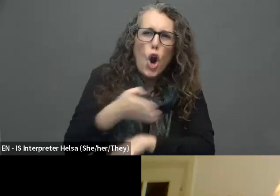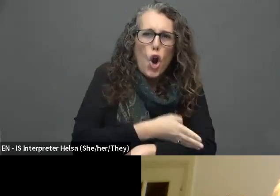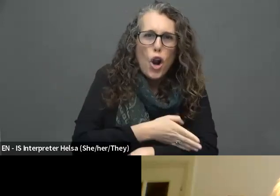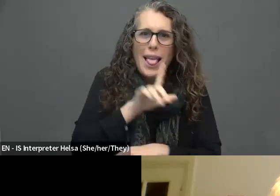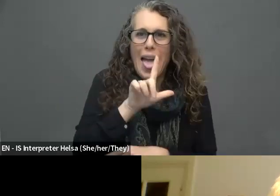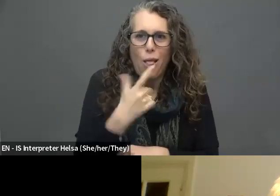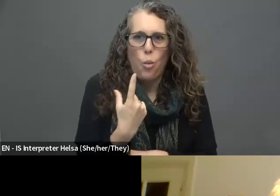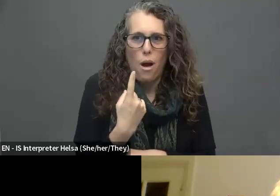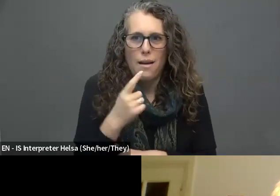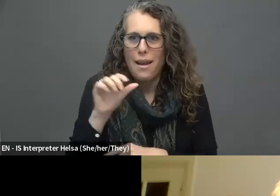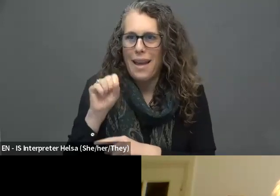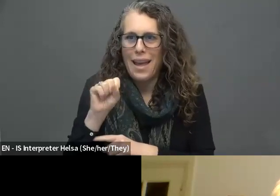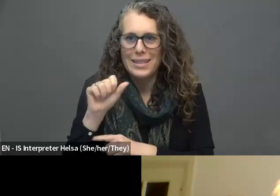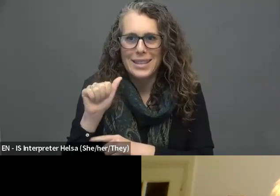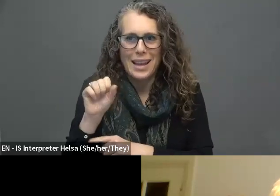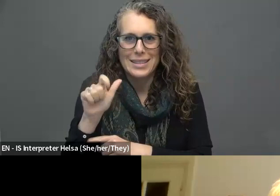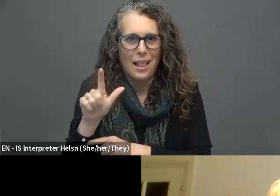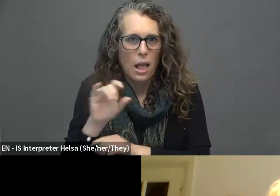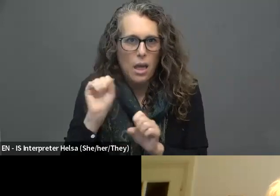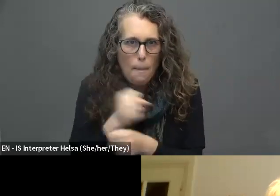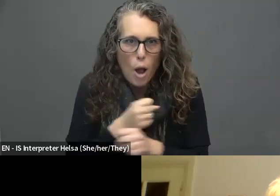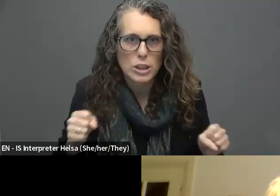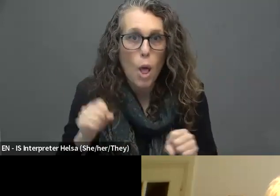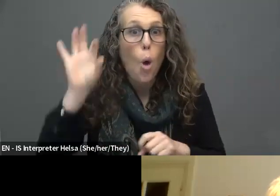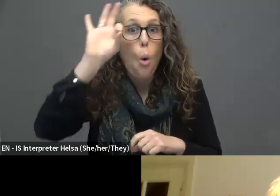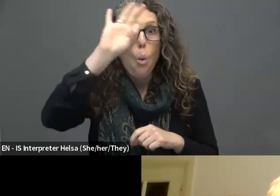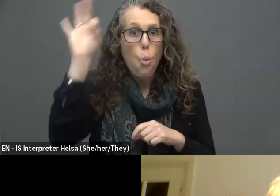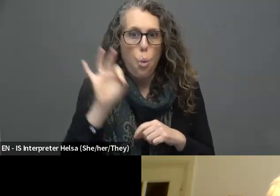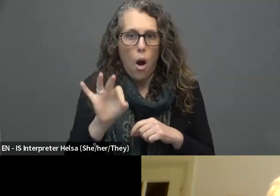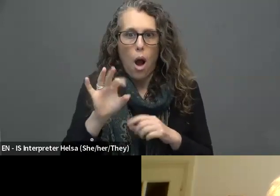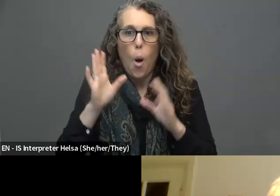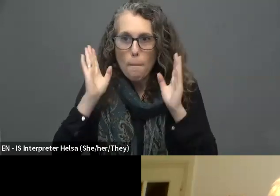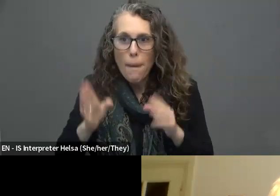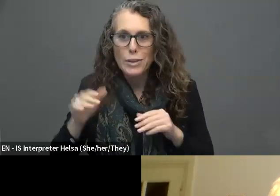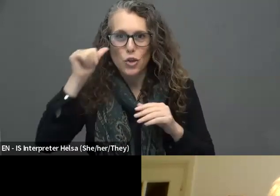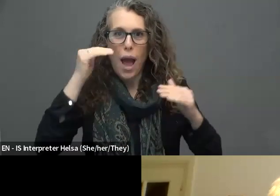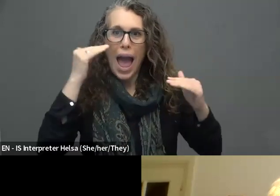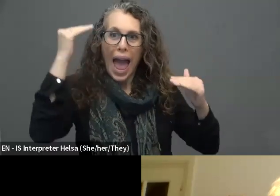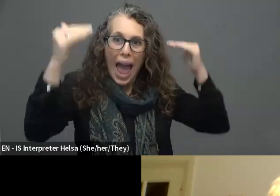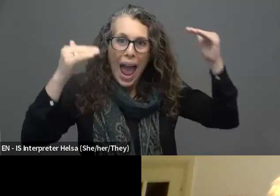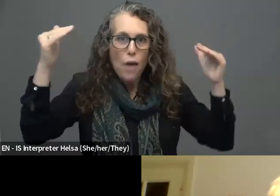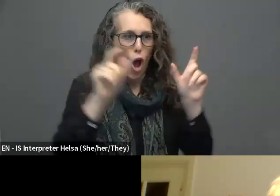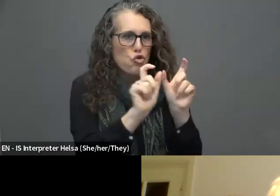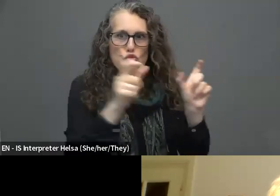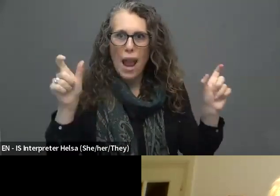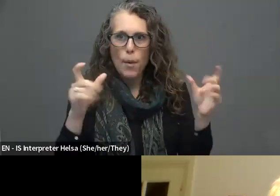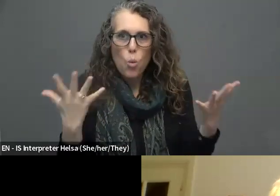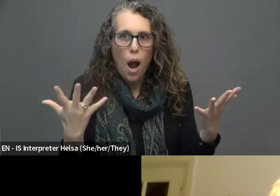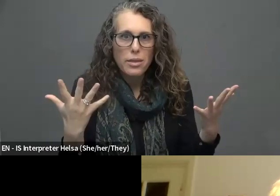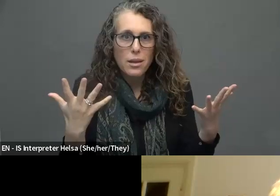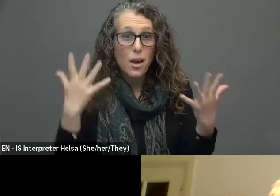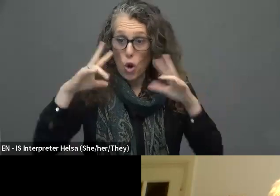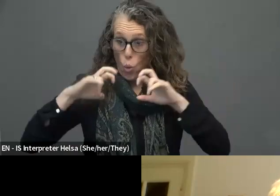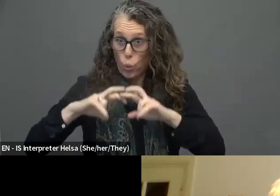African Sign Language without knowing exactly what the adult grammar looked like. And there has been too little